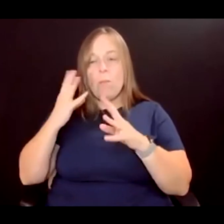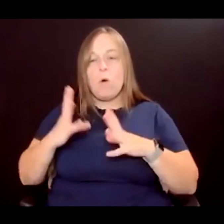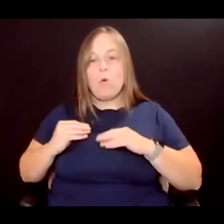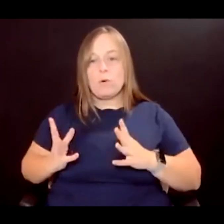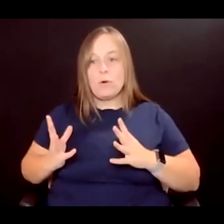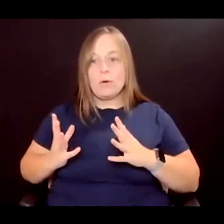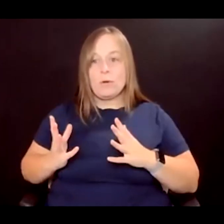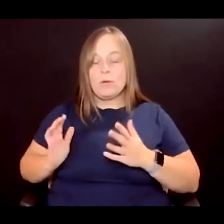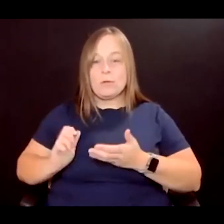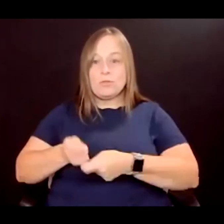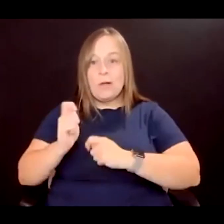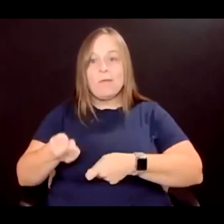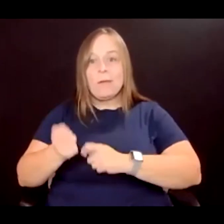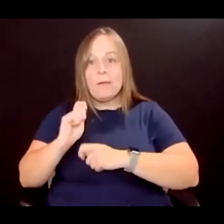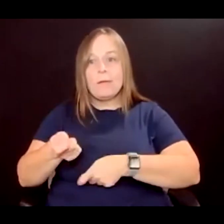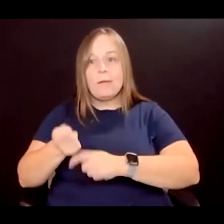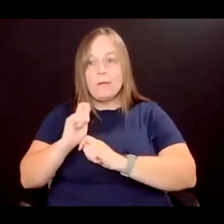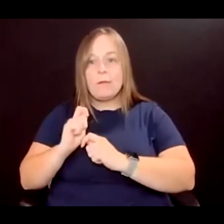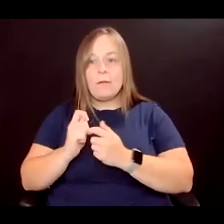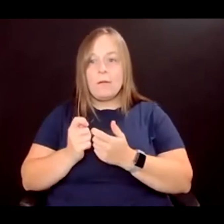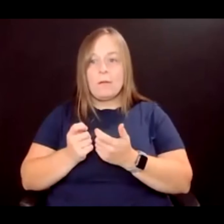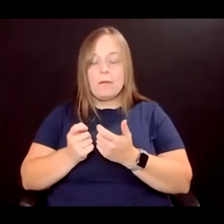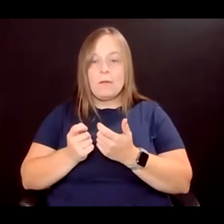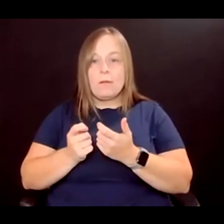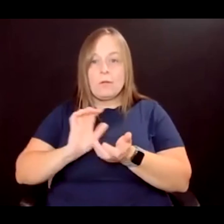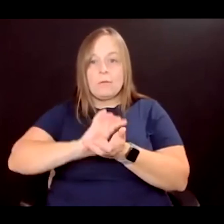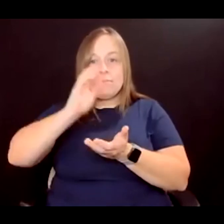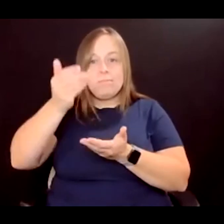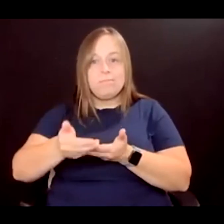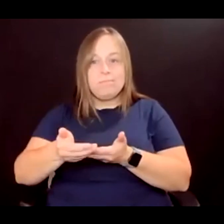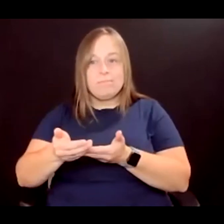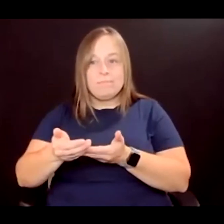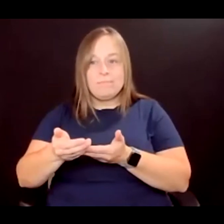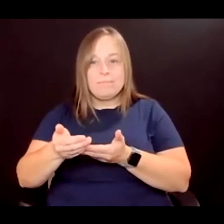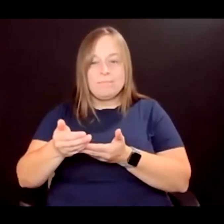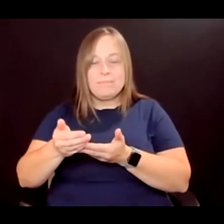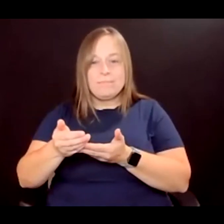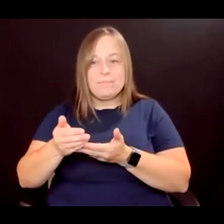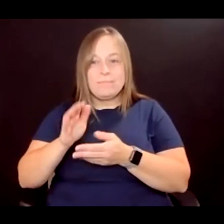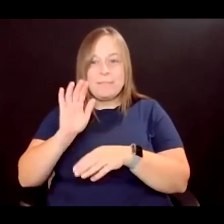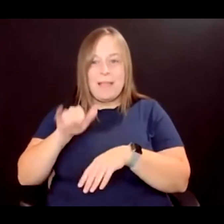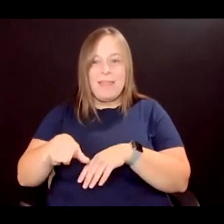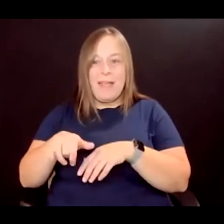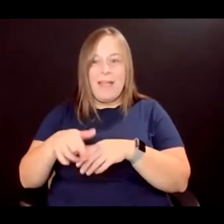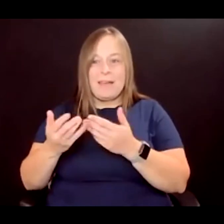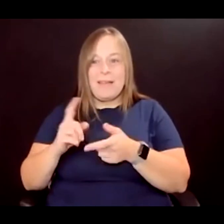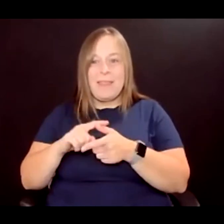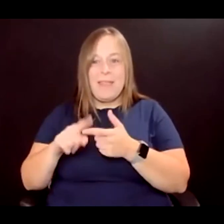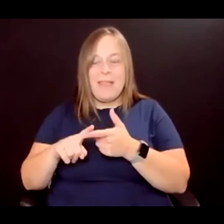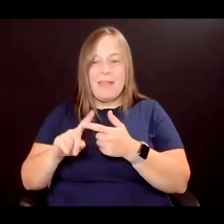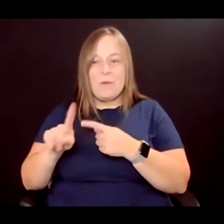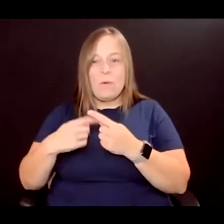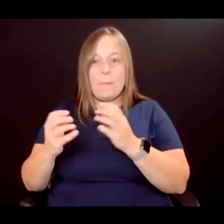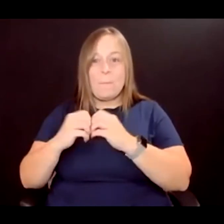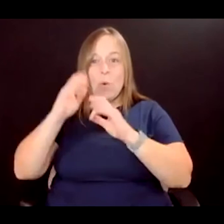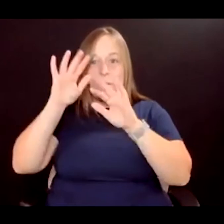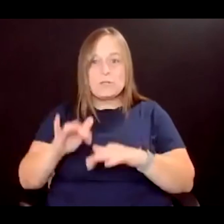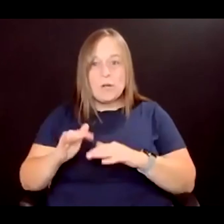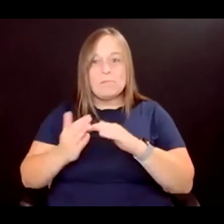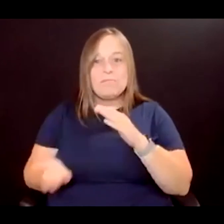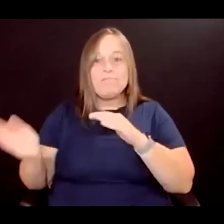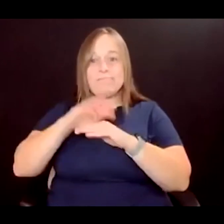We have seen that sometimes the city is actually the one that's making the infraction because when